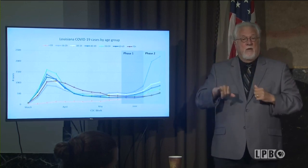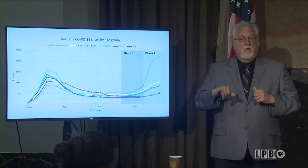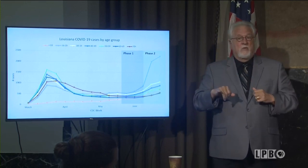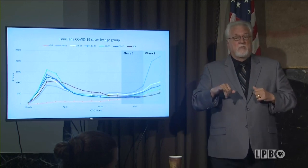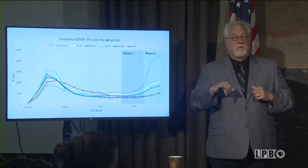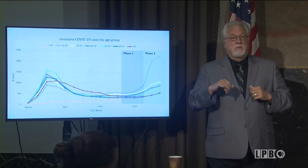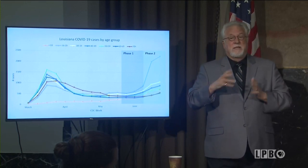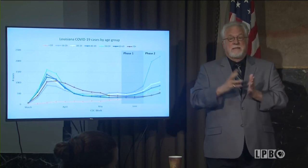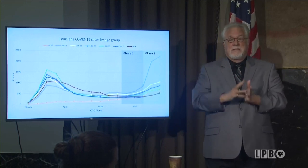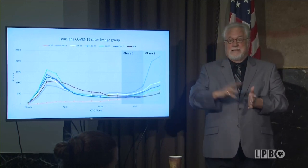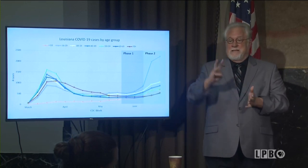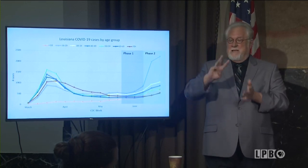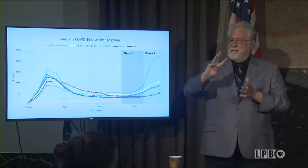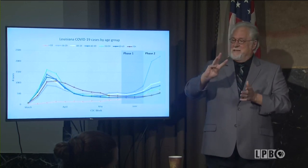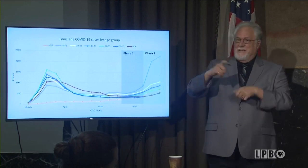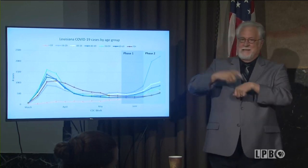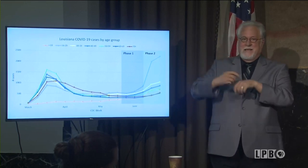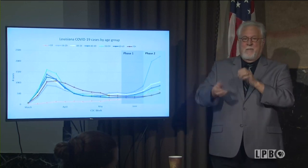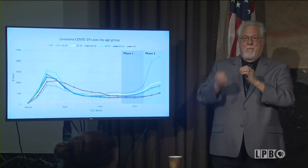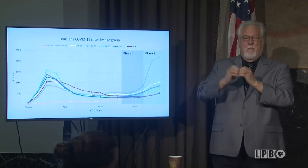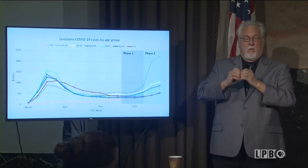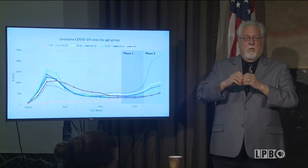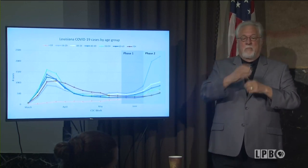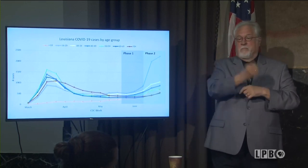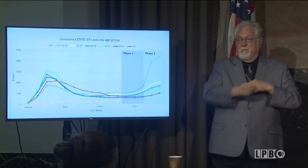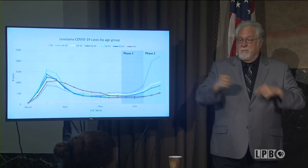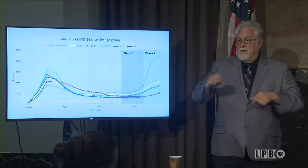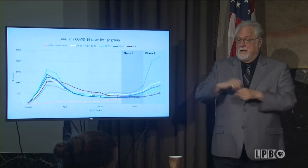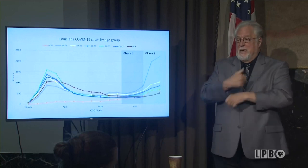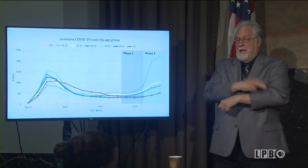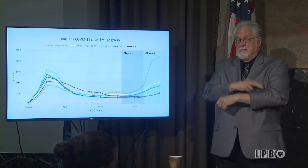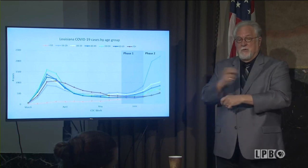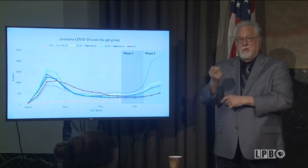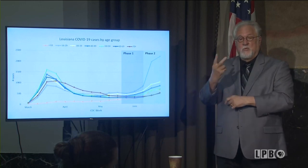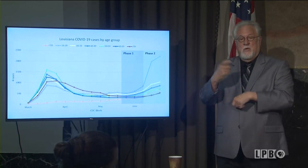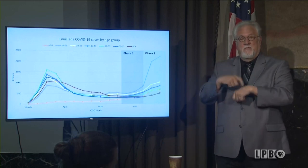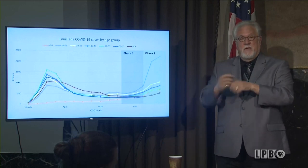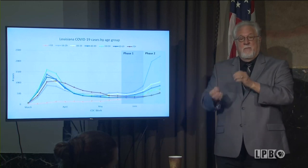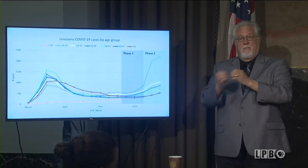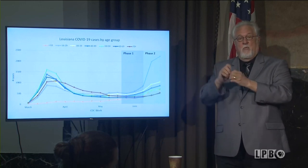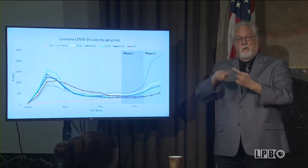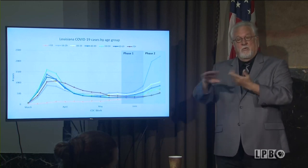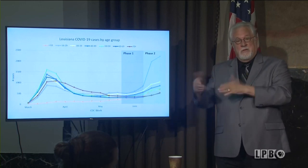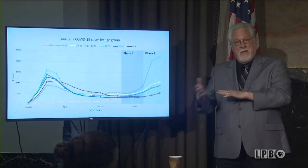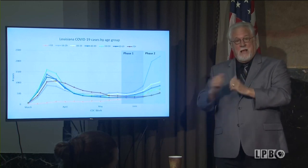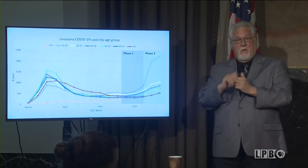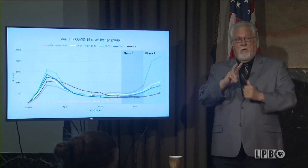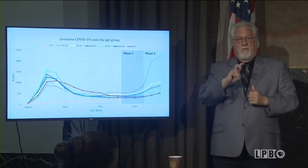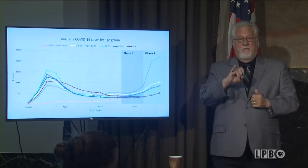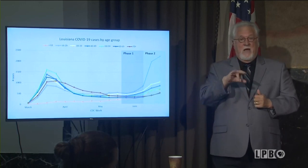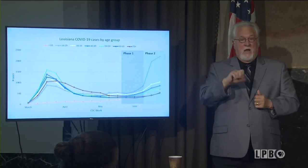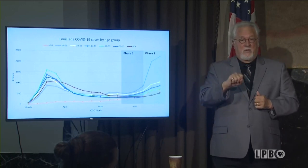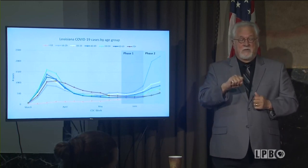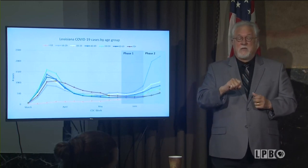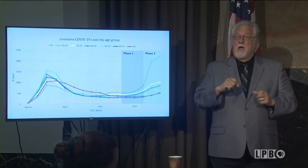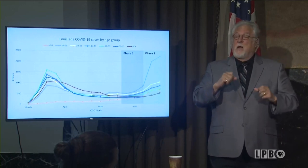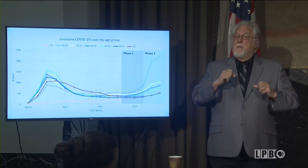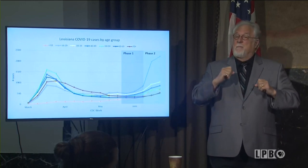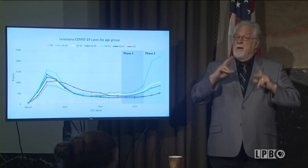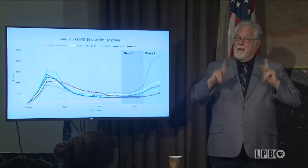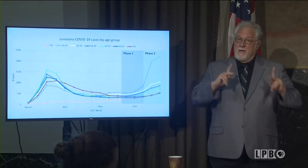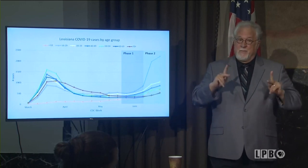6 times more likely to be hospitalized and 12 times more likely to die from the virus. We also know that many people,